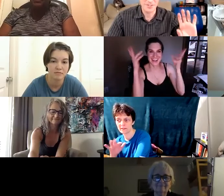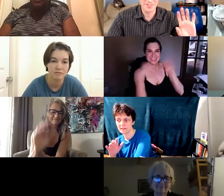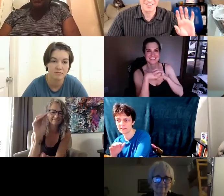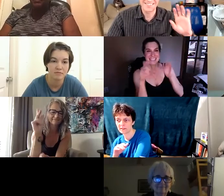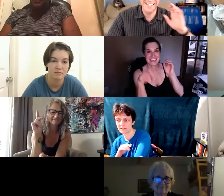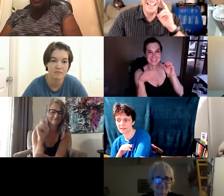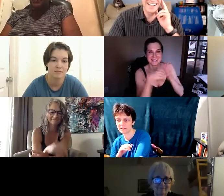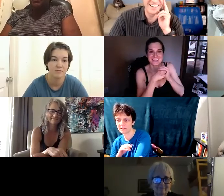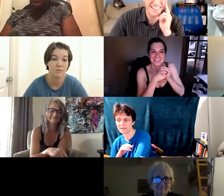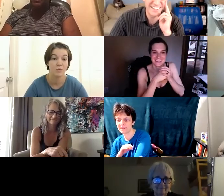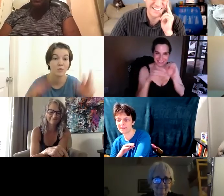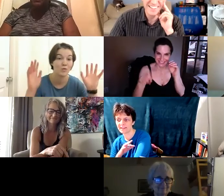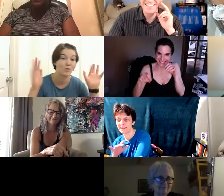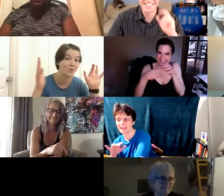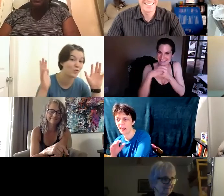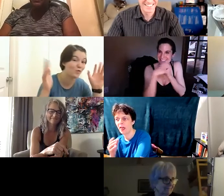again, we'll